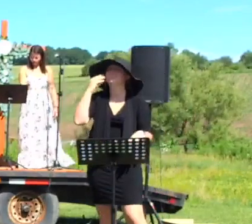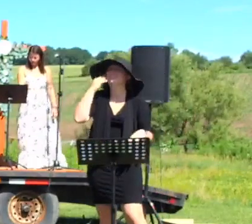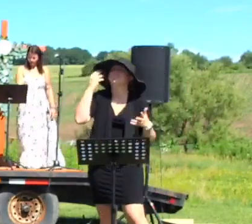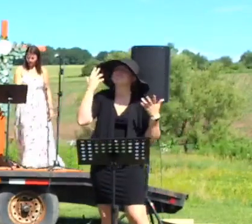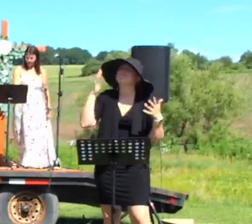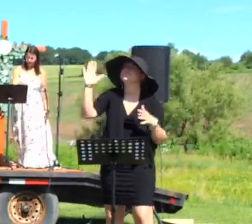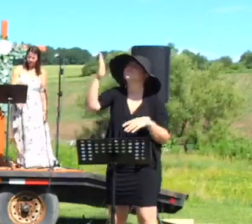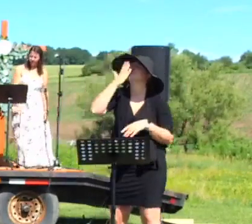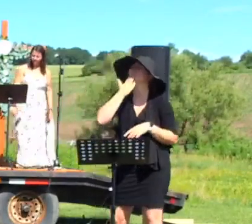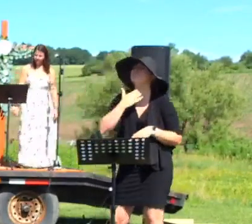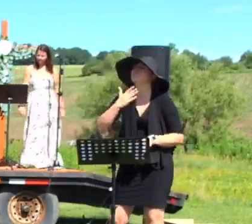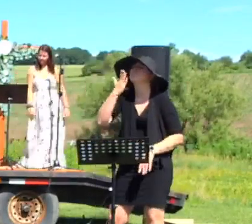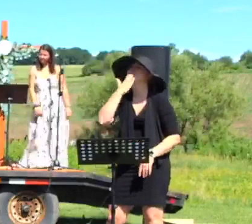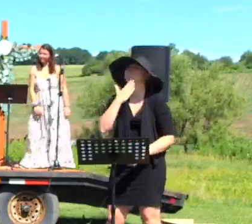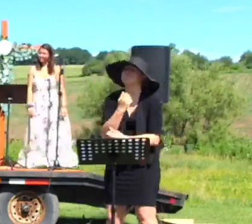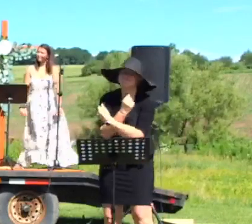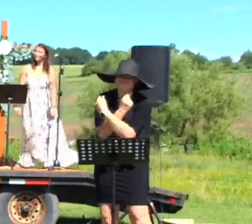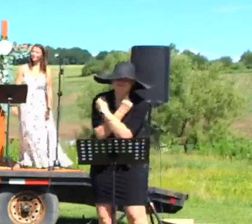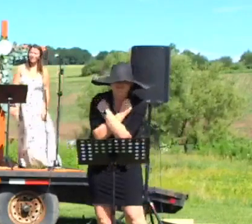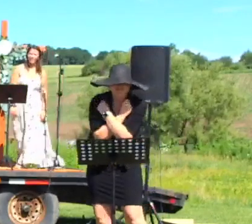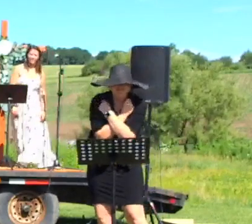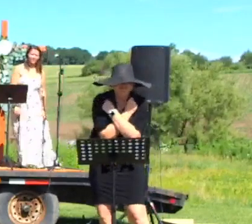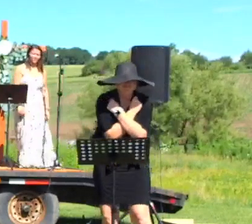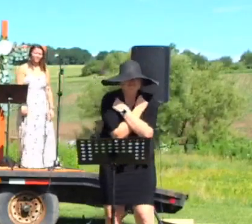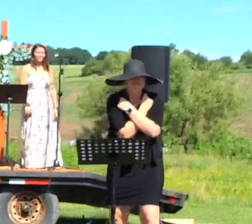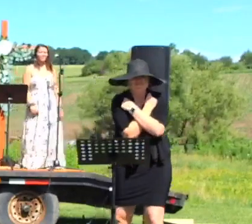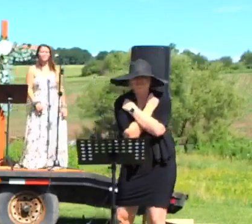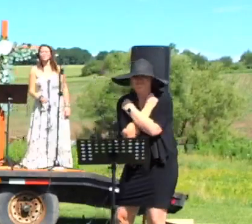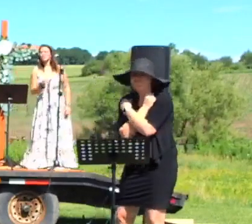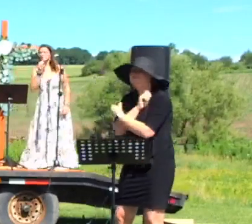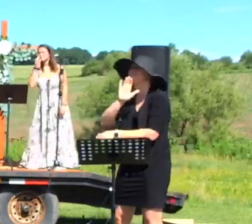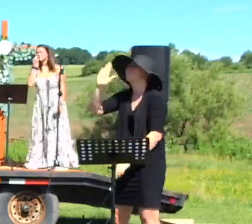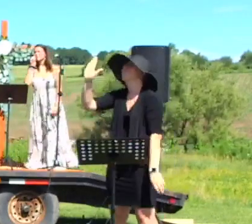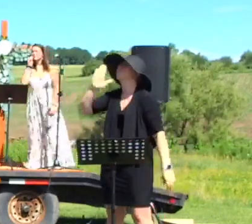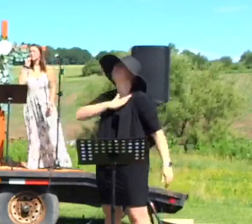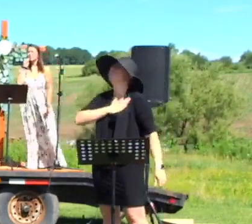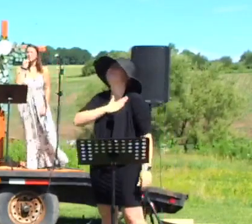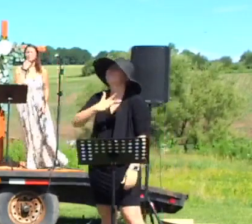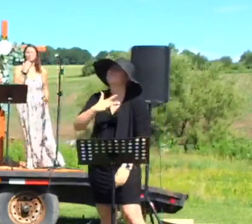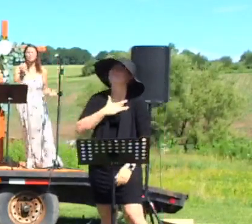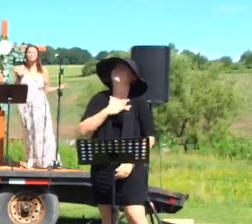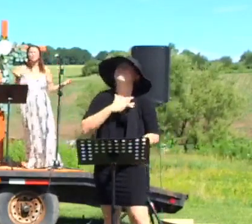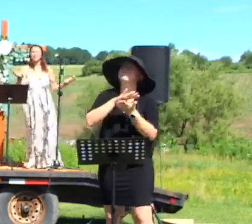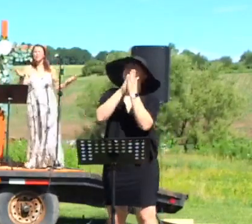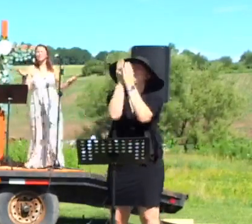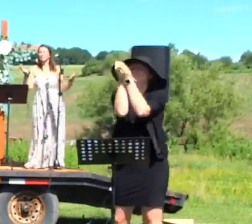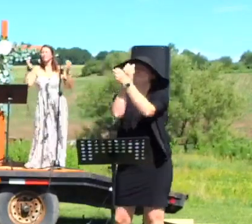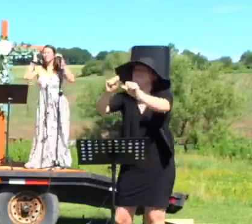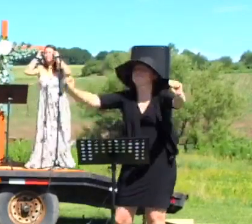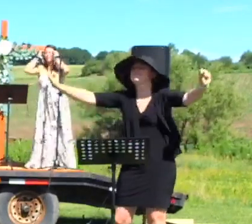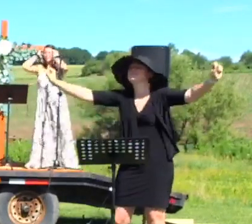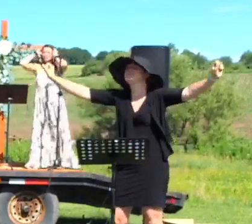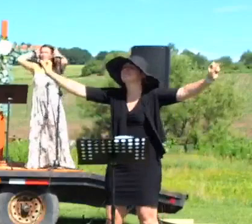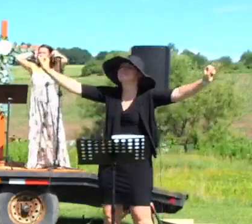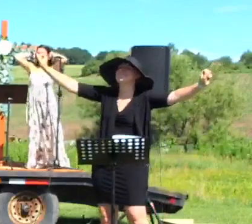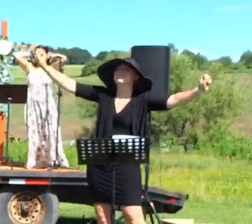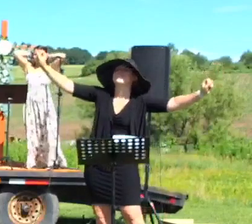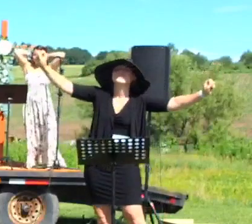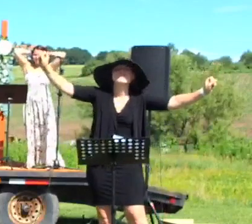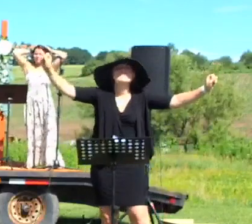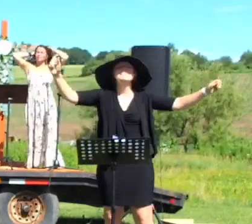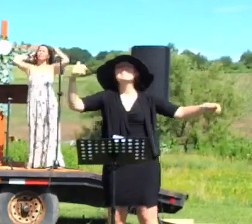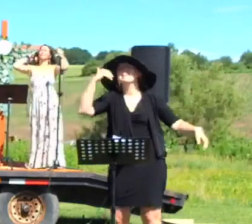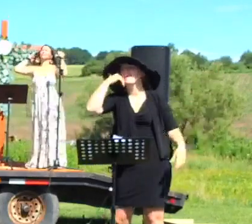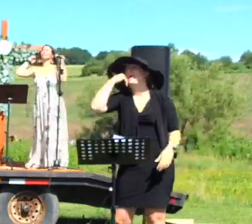I've tasted and seen of the sweetest of loves, where my heart